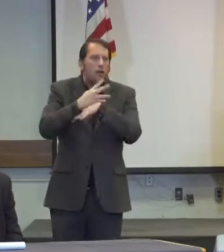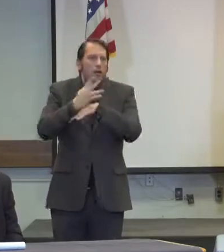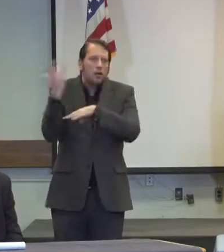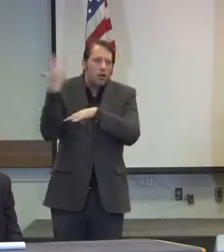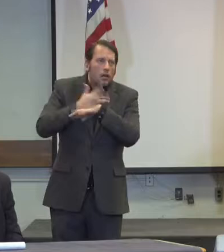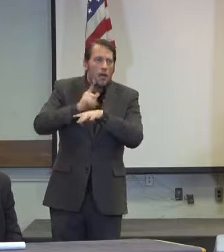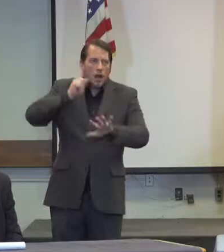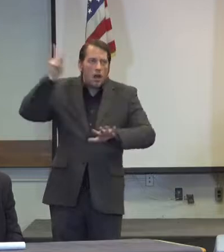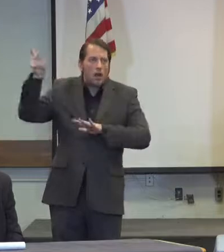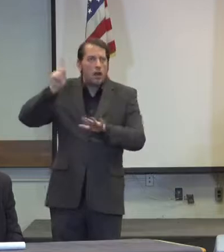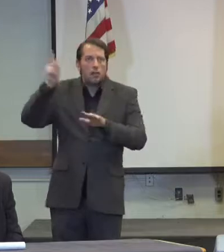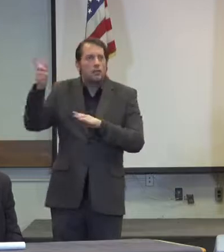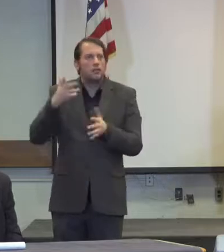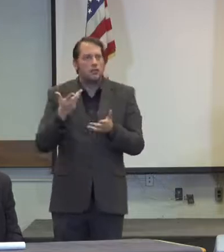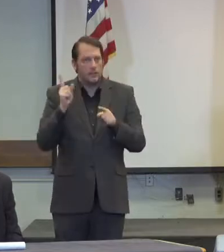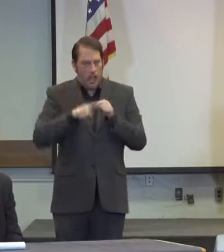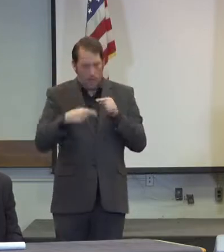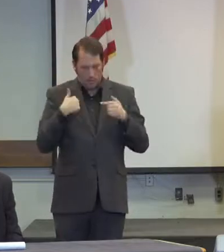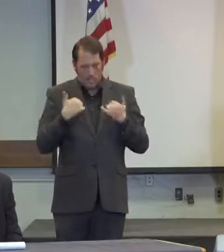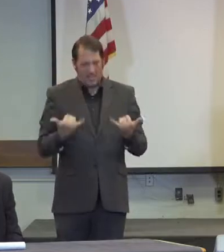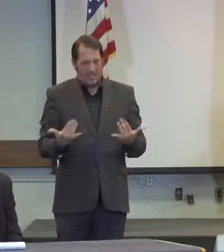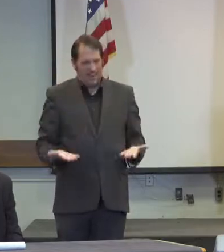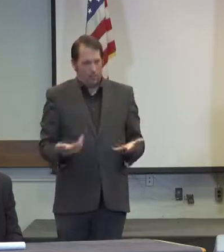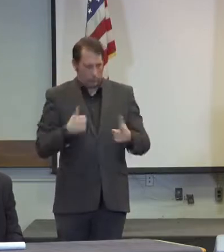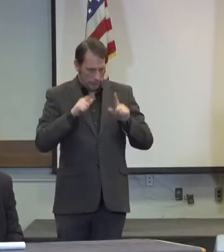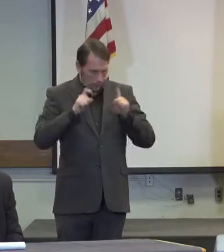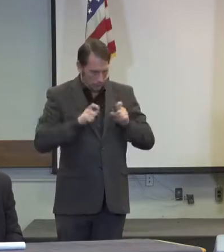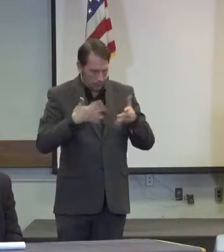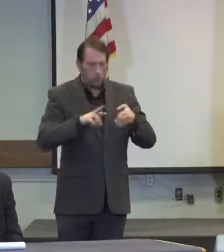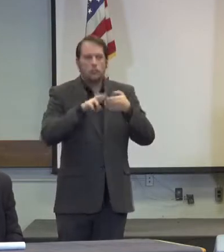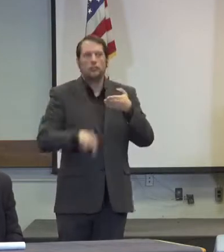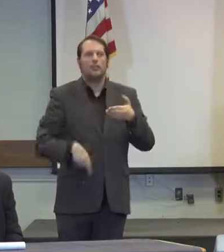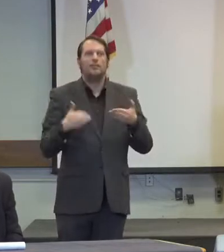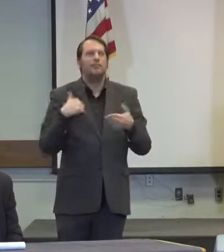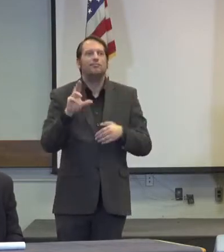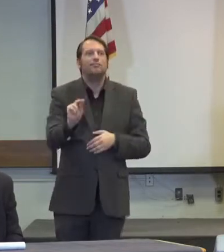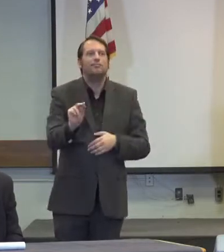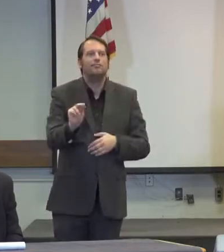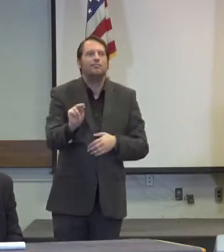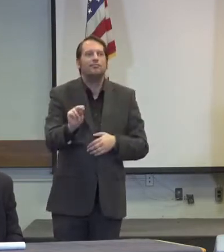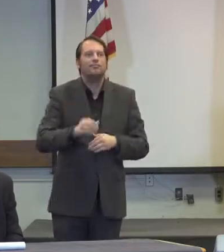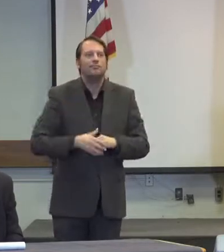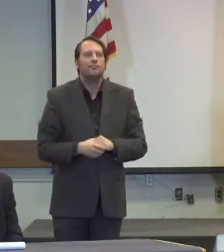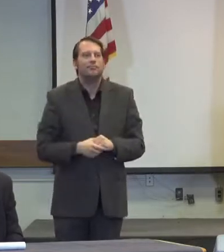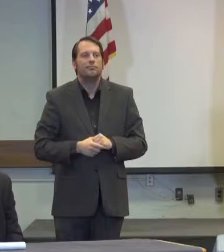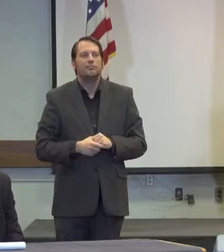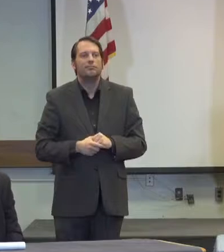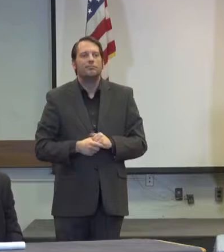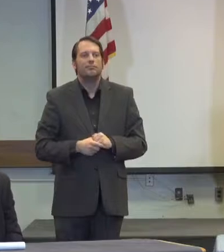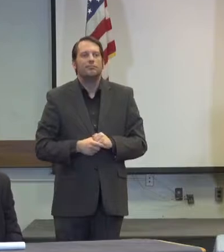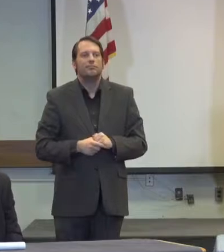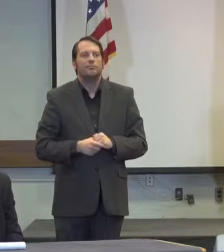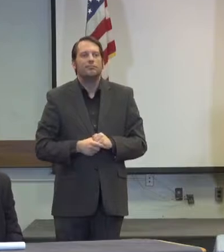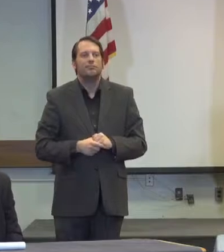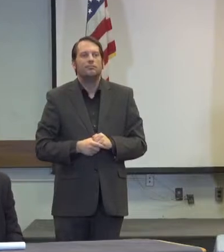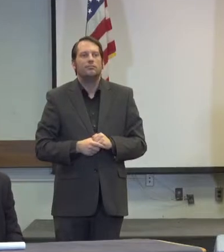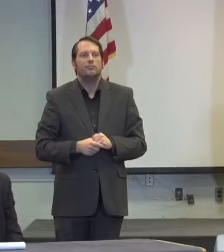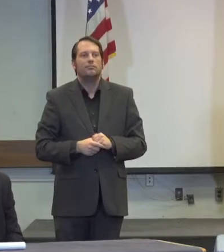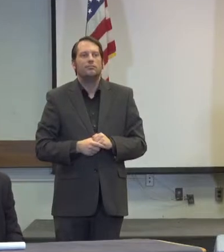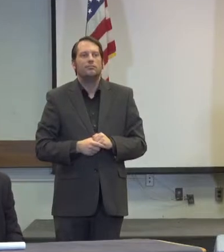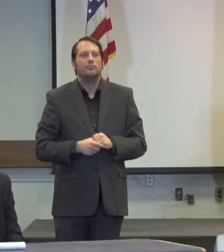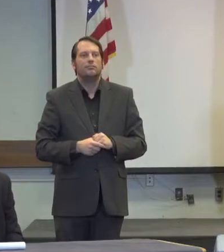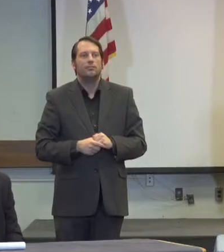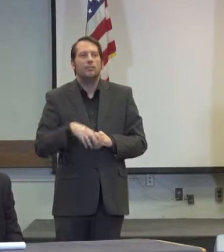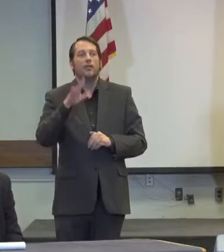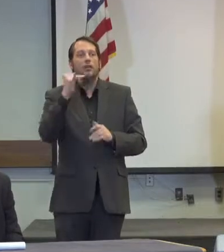the reagents they needed. So first they couldn't get test kits. When they could get test kits, they couldn't get the reagents. So there's just been a dearth